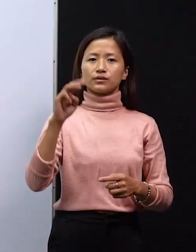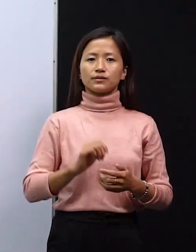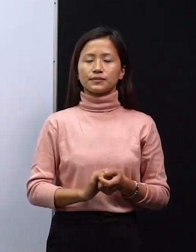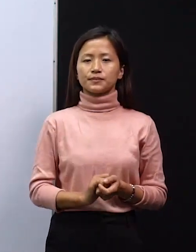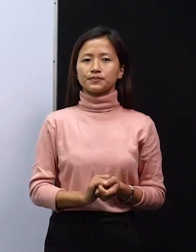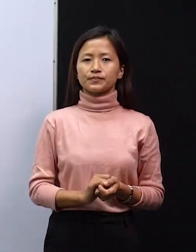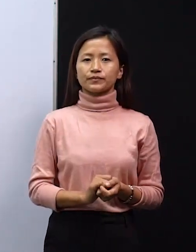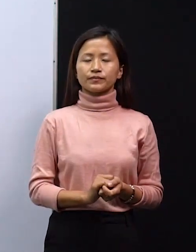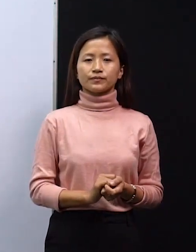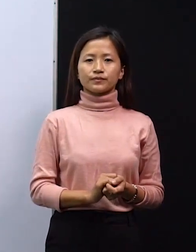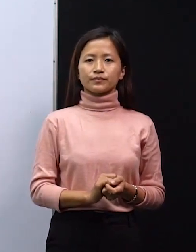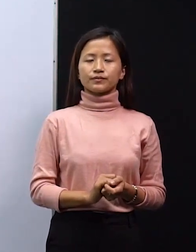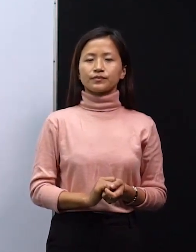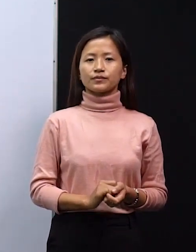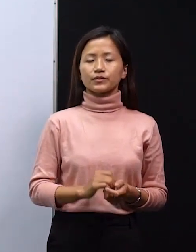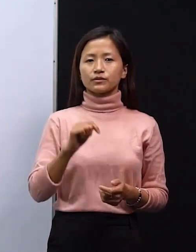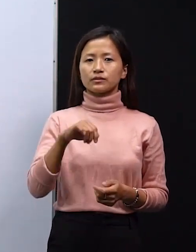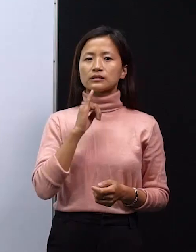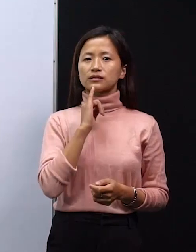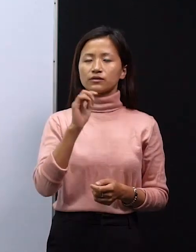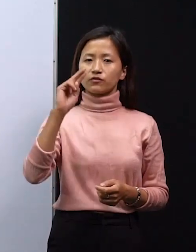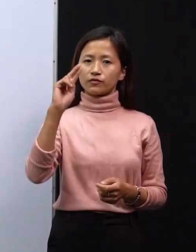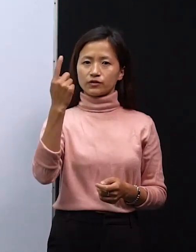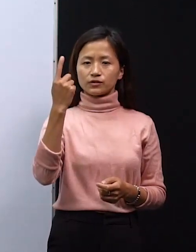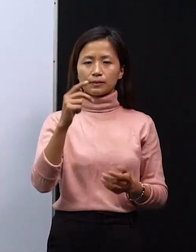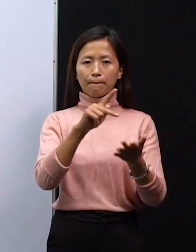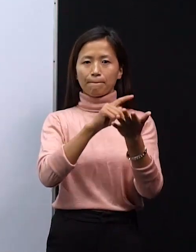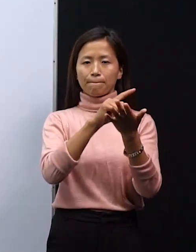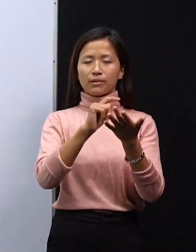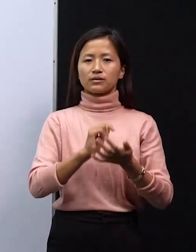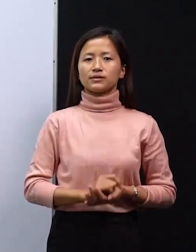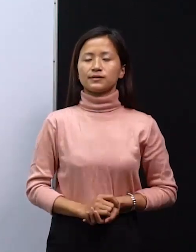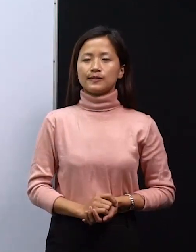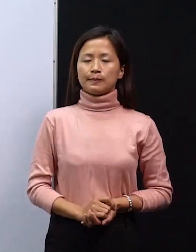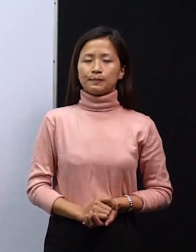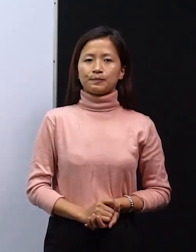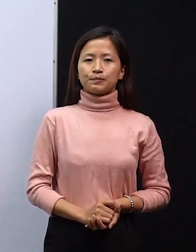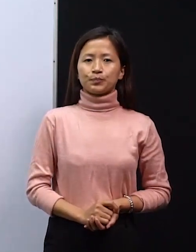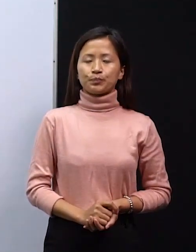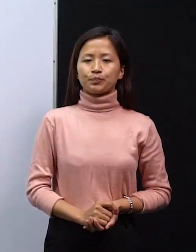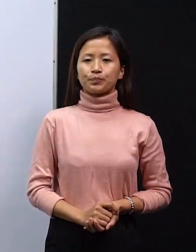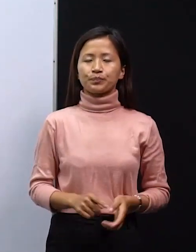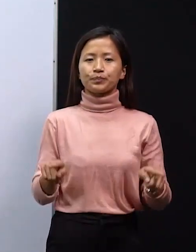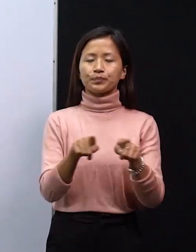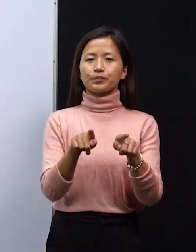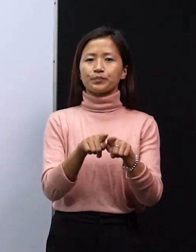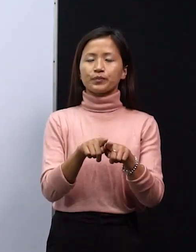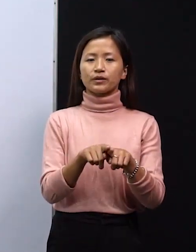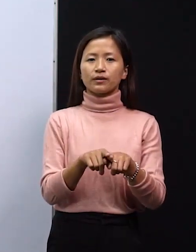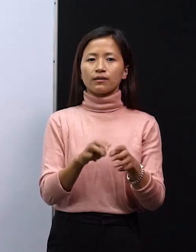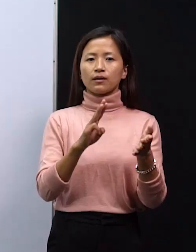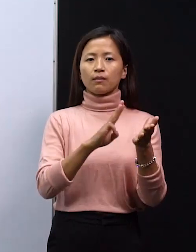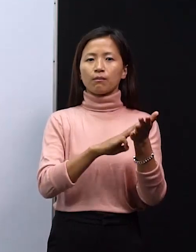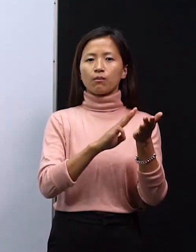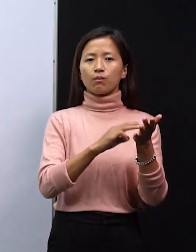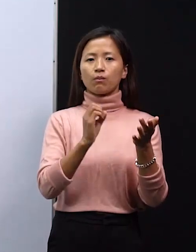into 3. So this is your first part. This is simply like a monomial